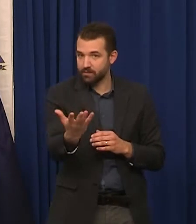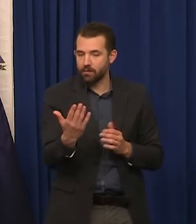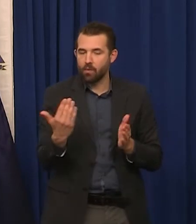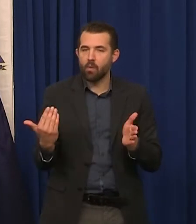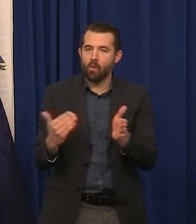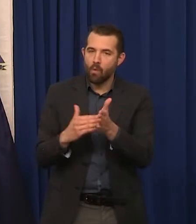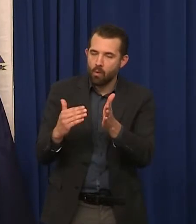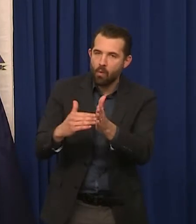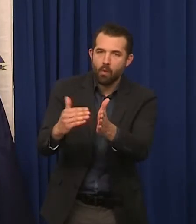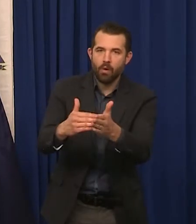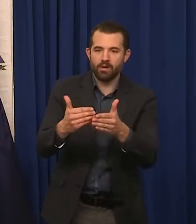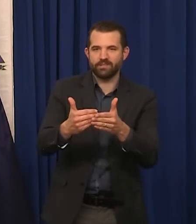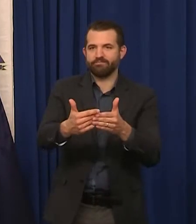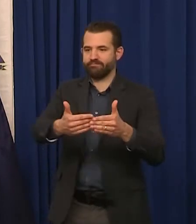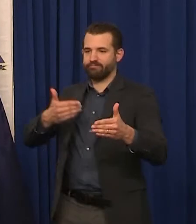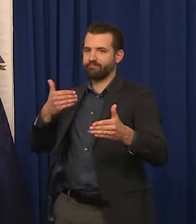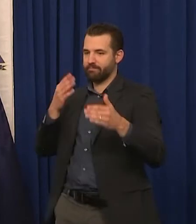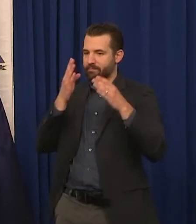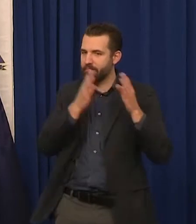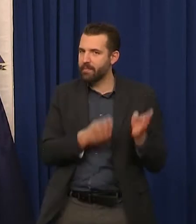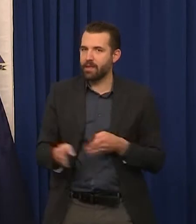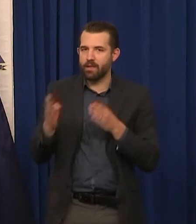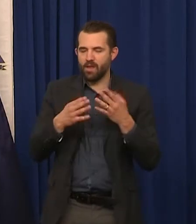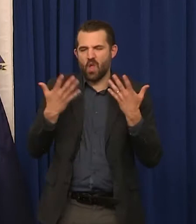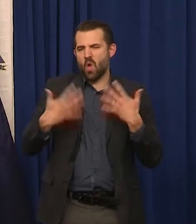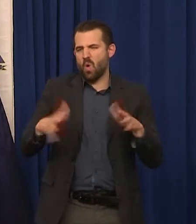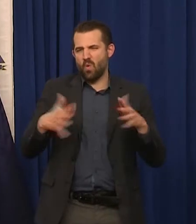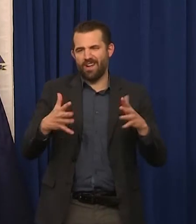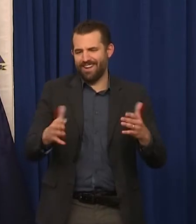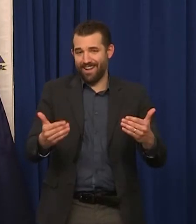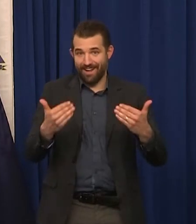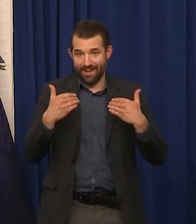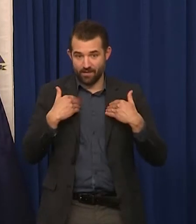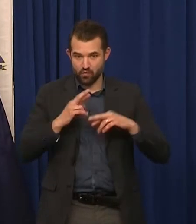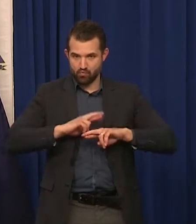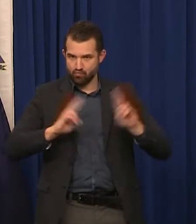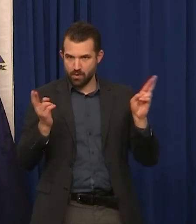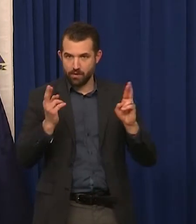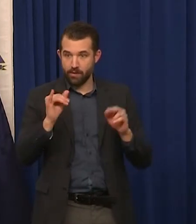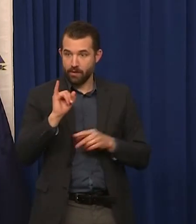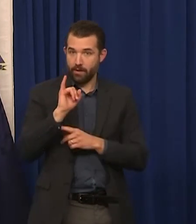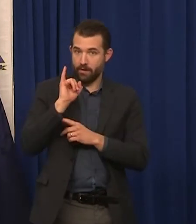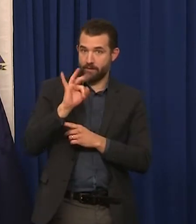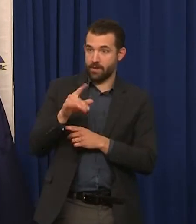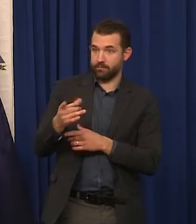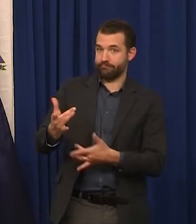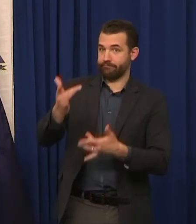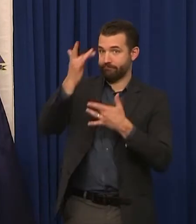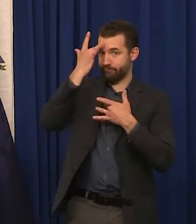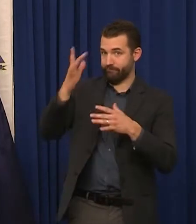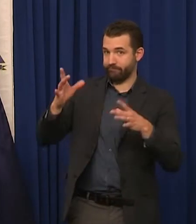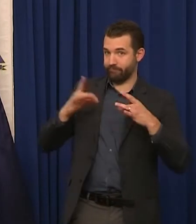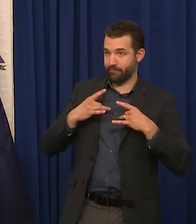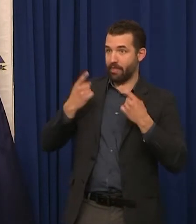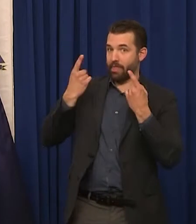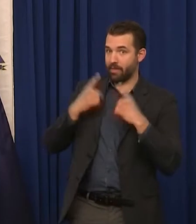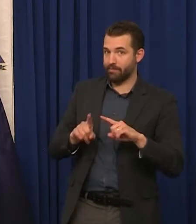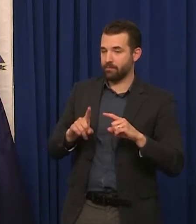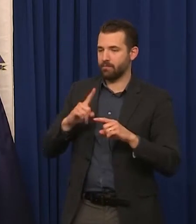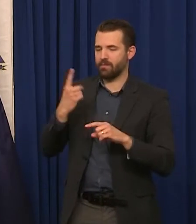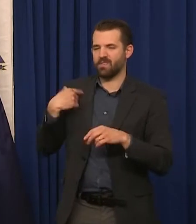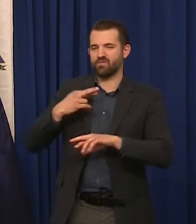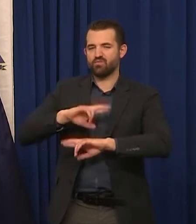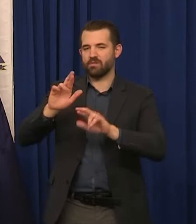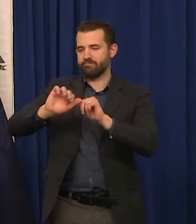is a topic of discussion at long-term care facilities. As you noted, I can't go into any of the specifics of